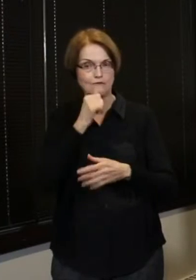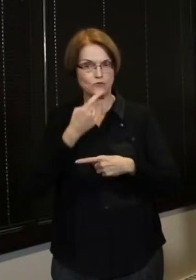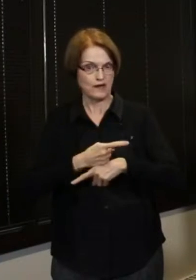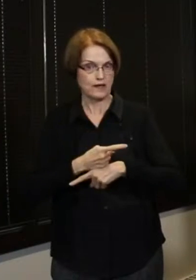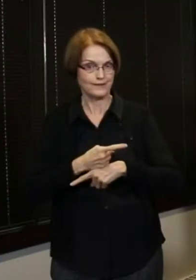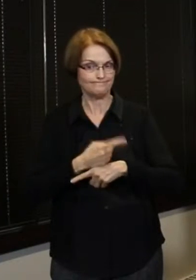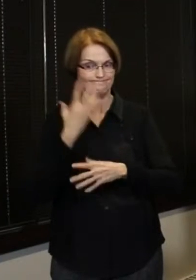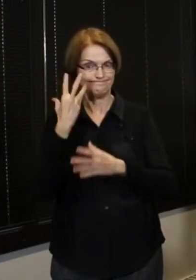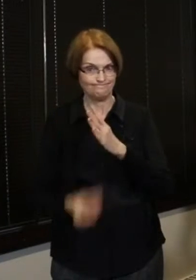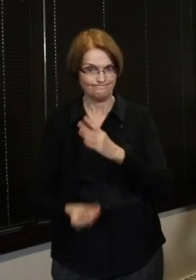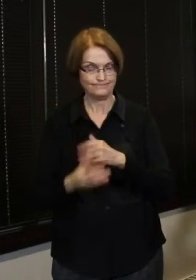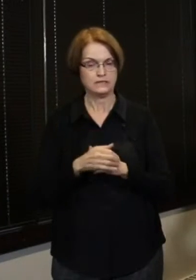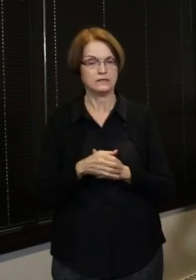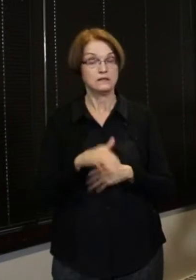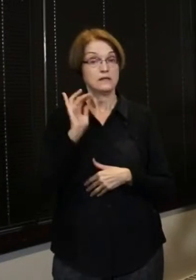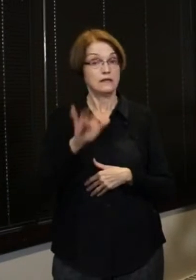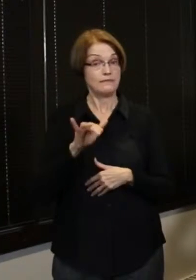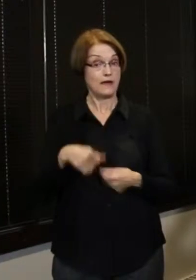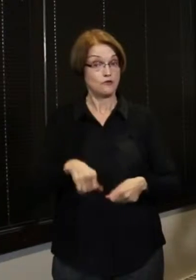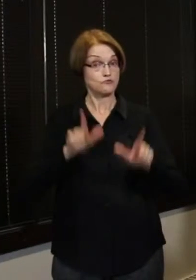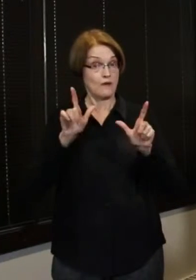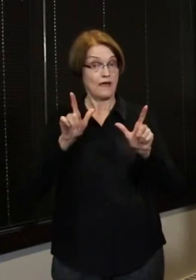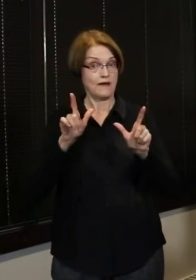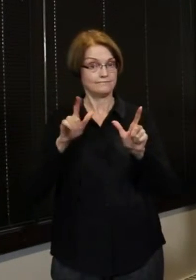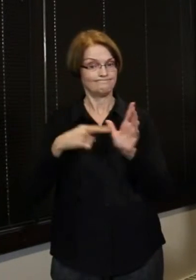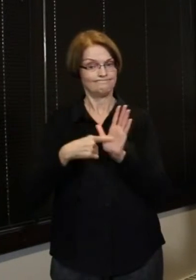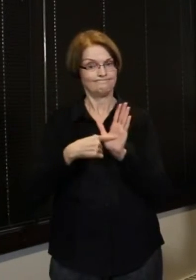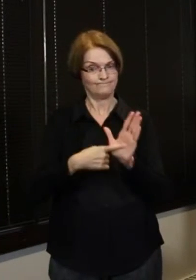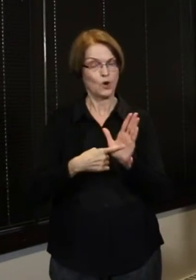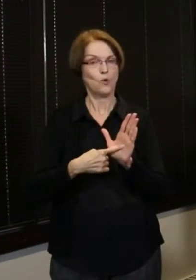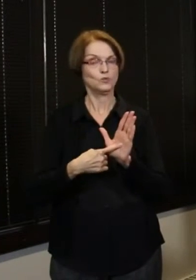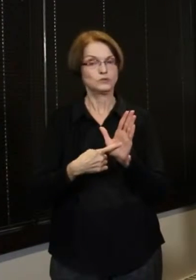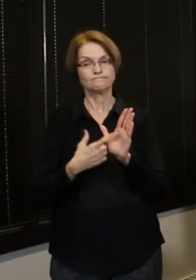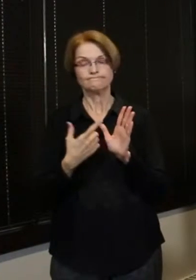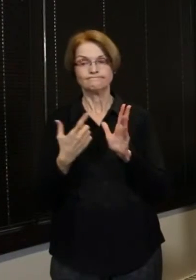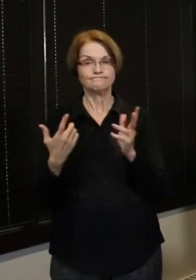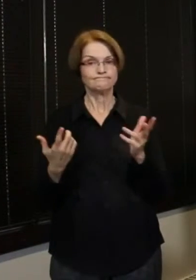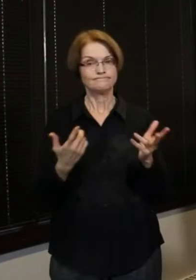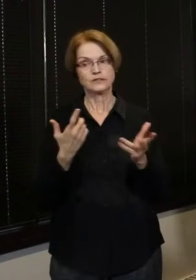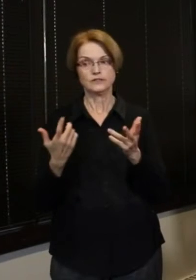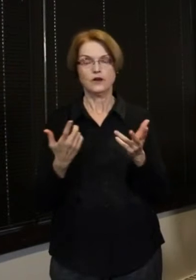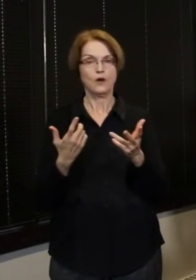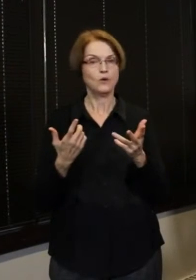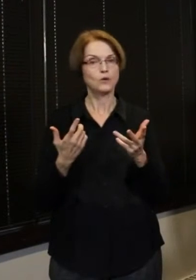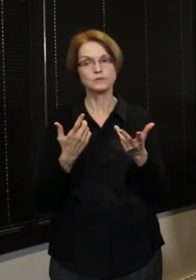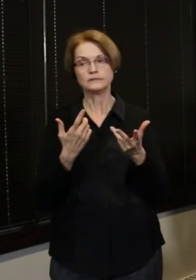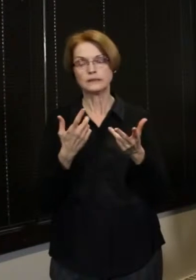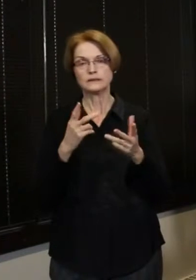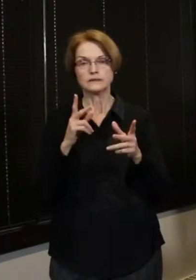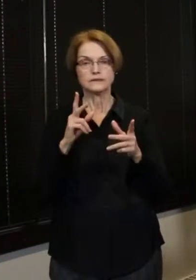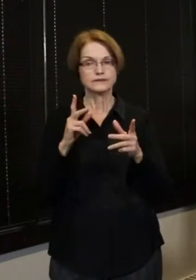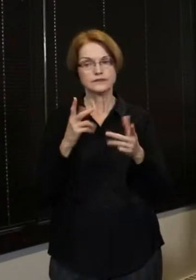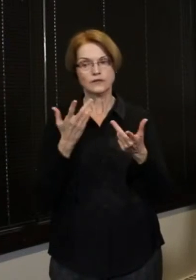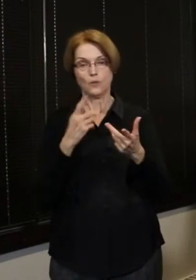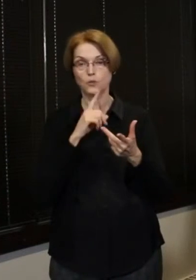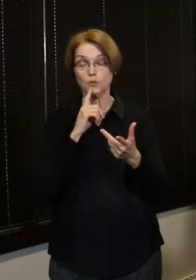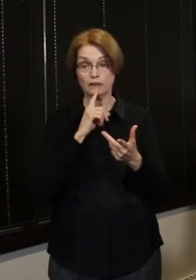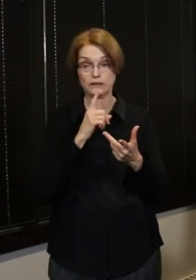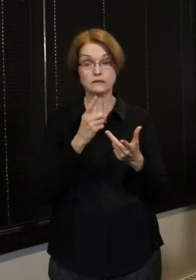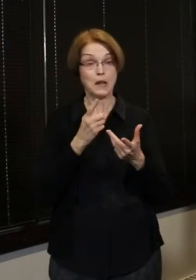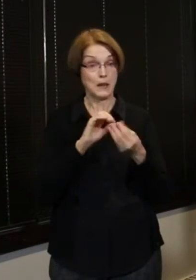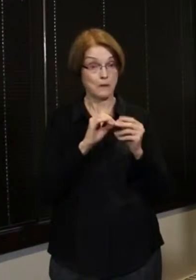And again, this graph highlighting how cases, admissions, hospitalizations, and deaths all